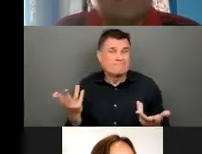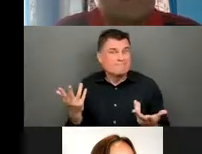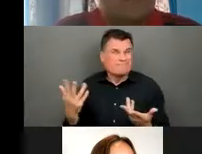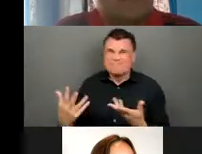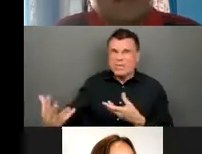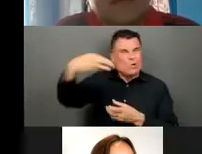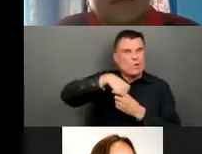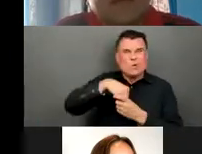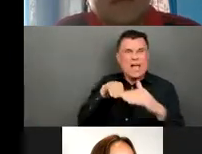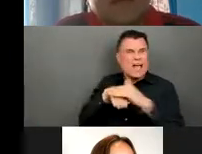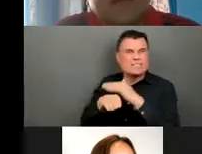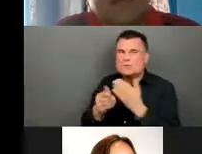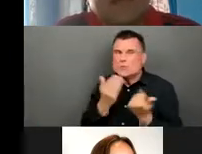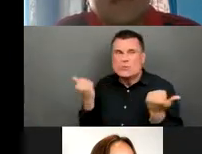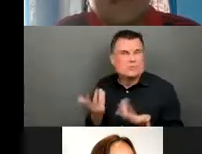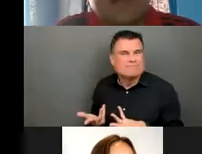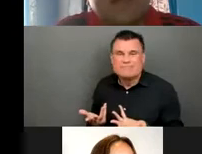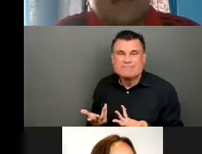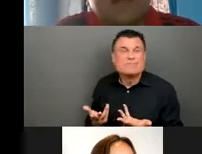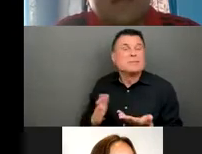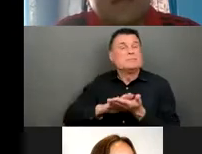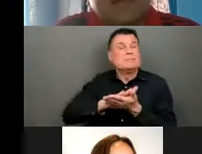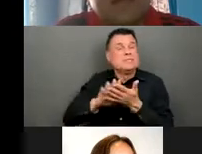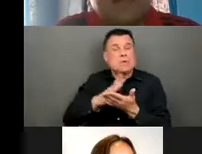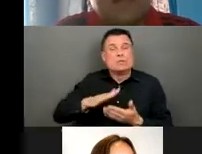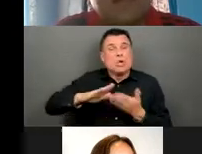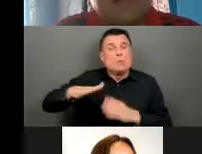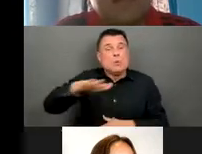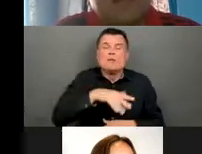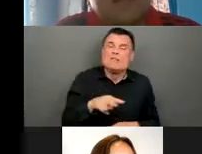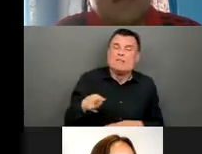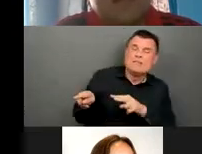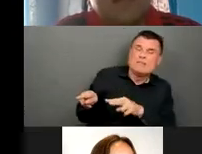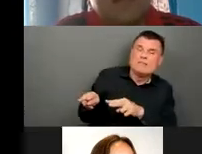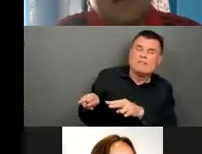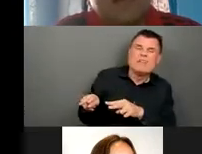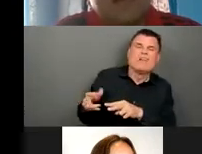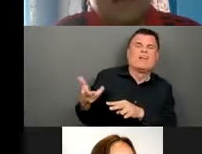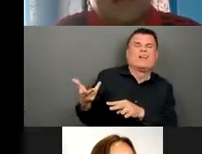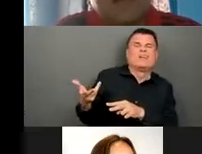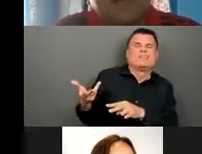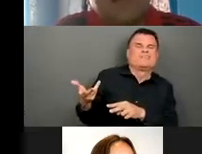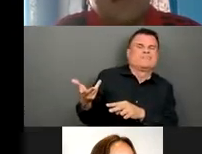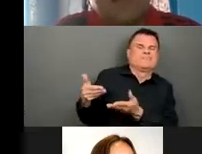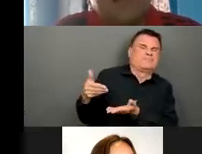are reluctant to make them engaged, considering it as the waste of time.